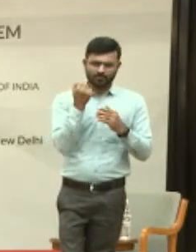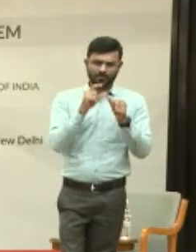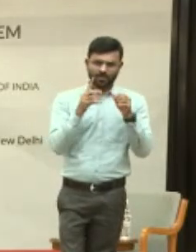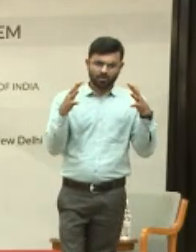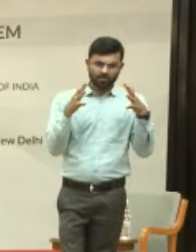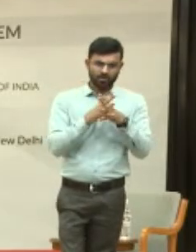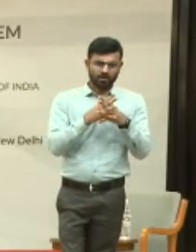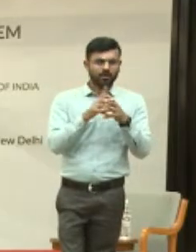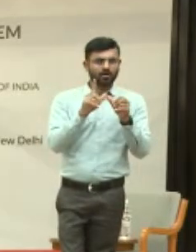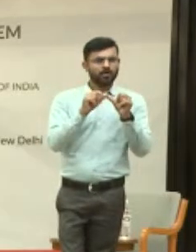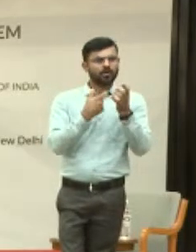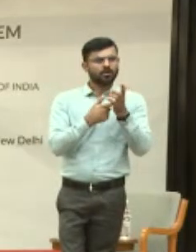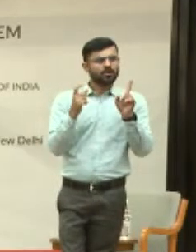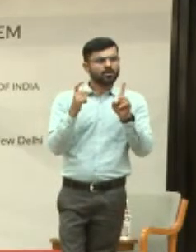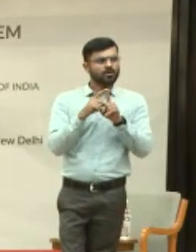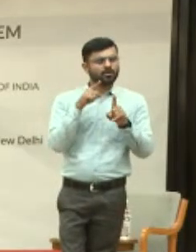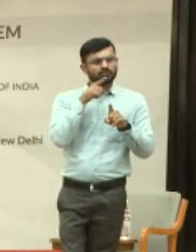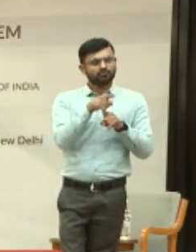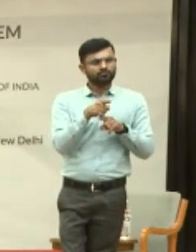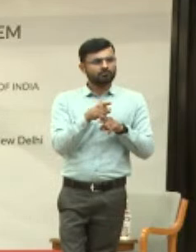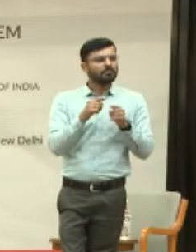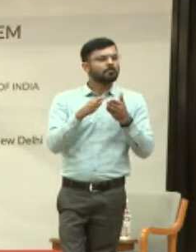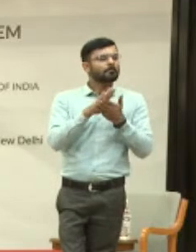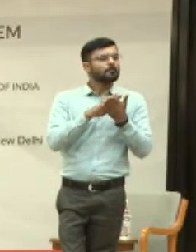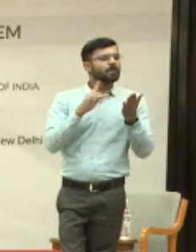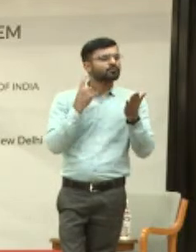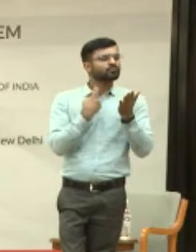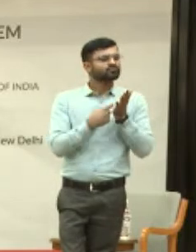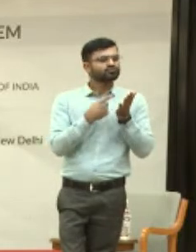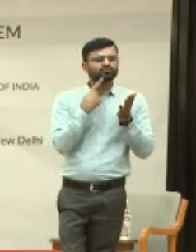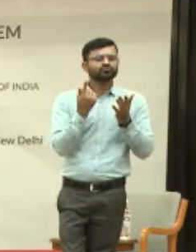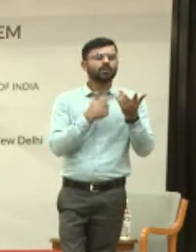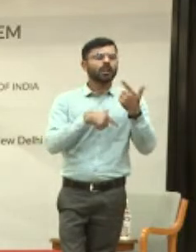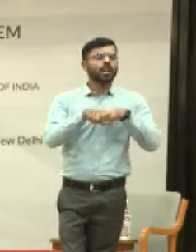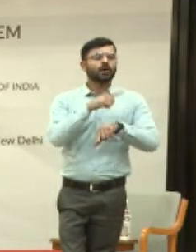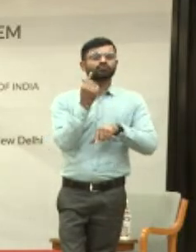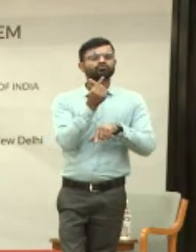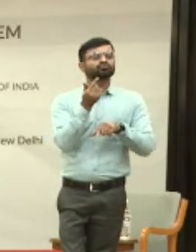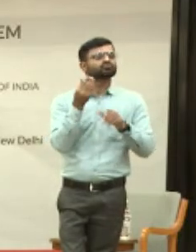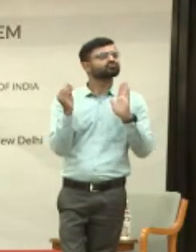Lord Macaulay's draft was very precise in use of language.